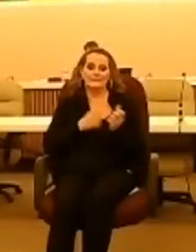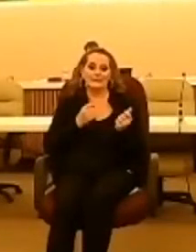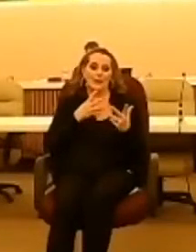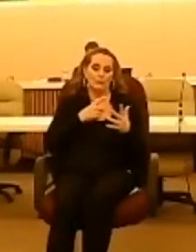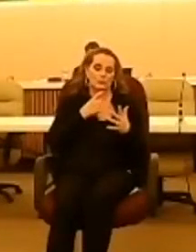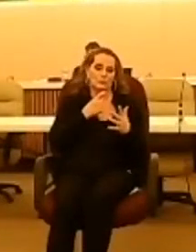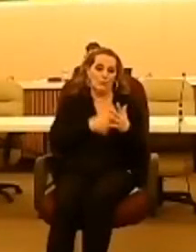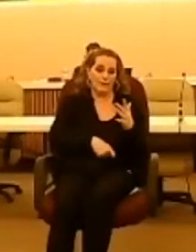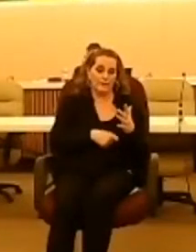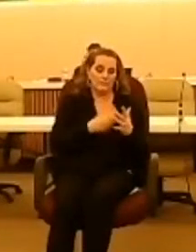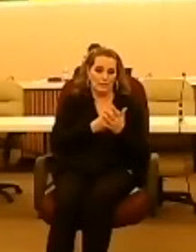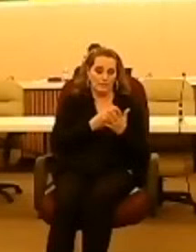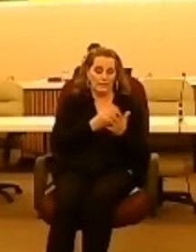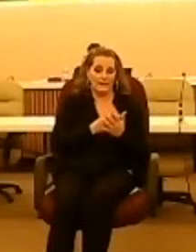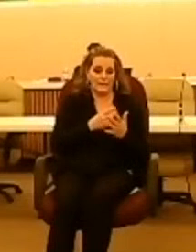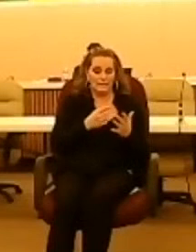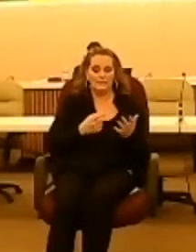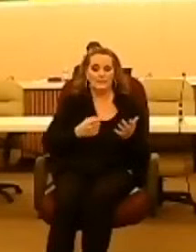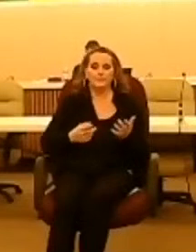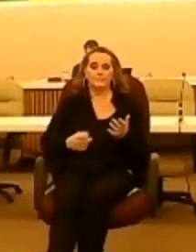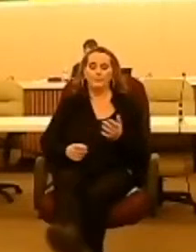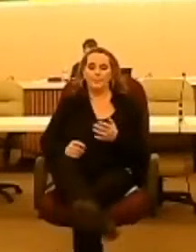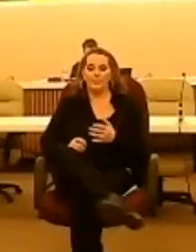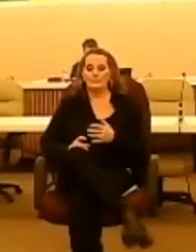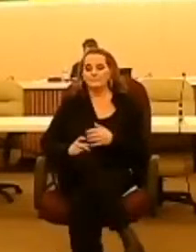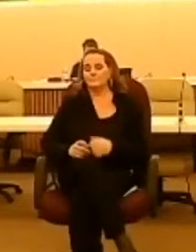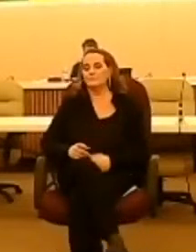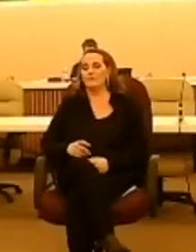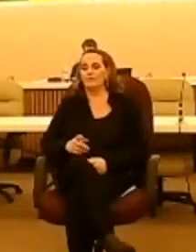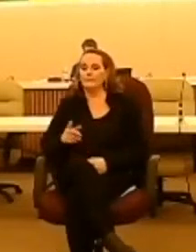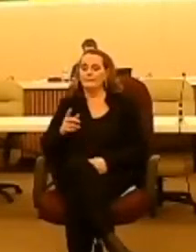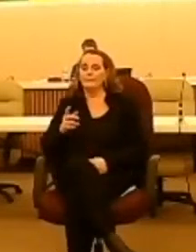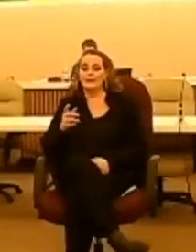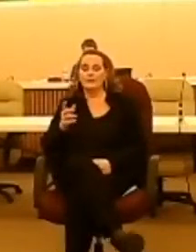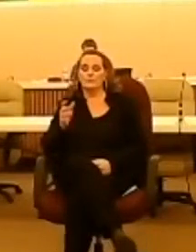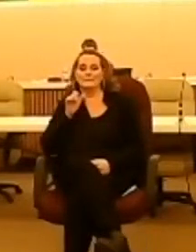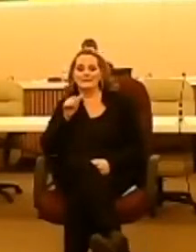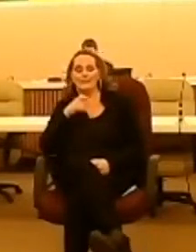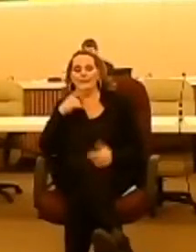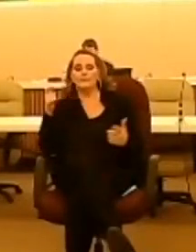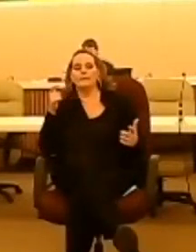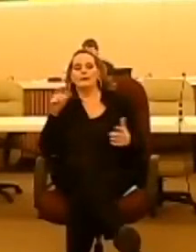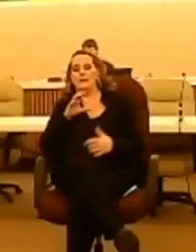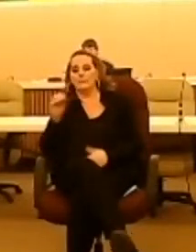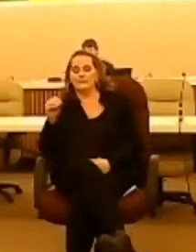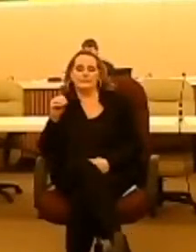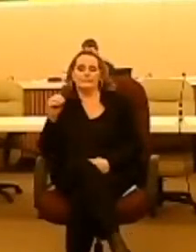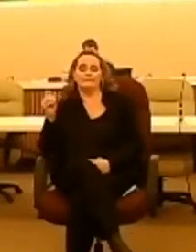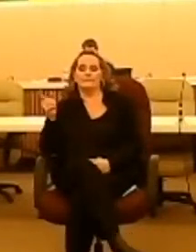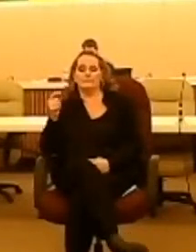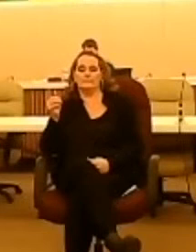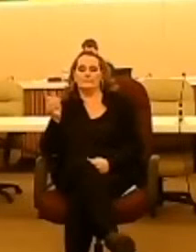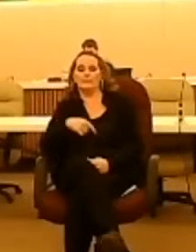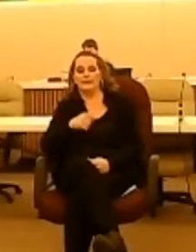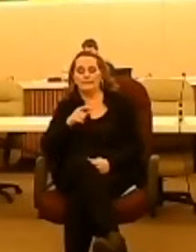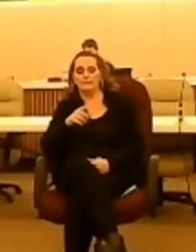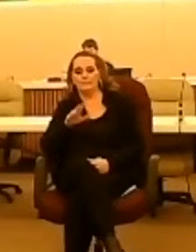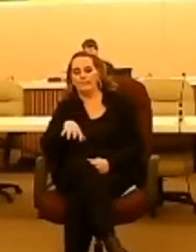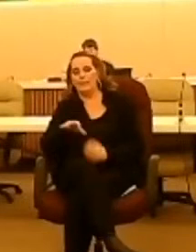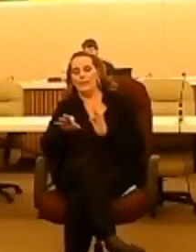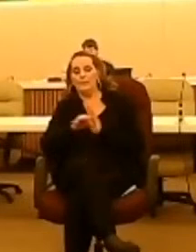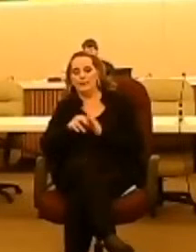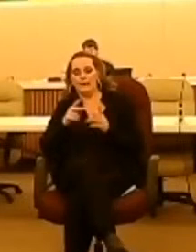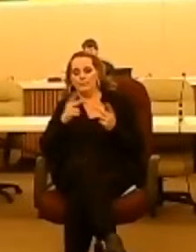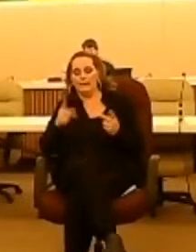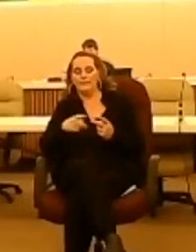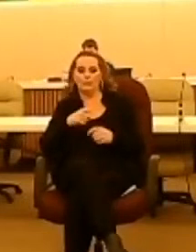sites, it's not like a big national company coming and picking, a spot with their